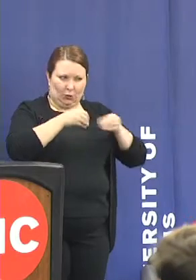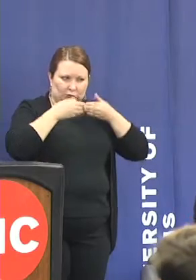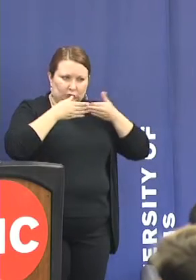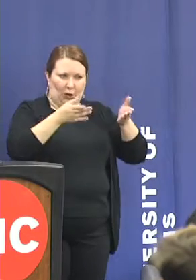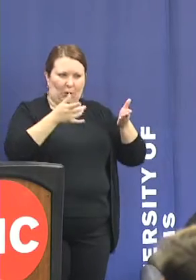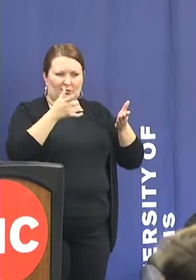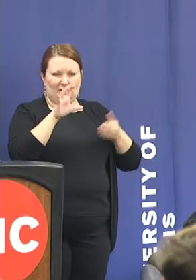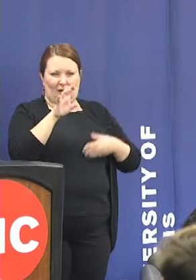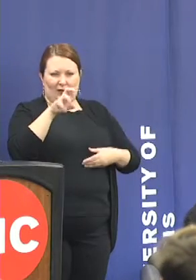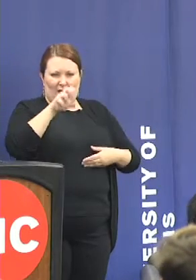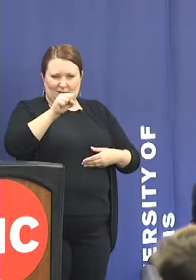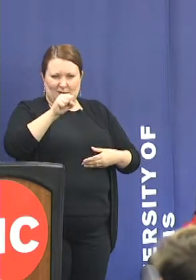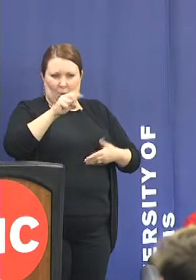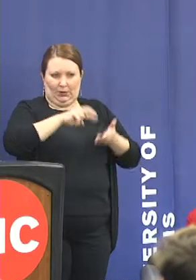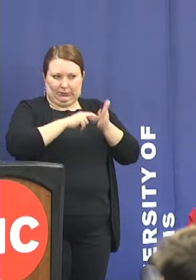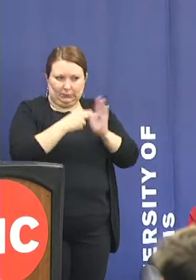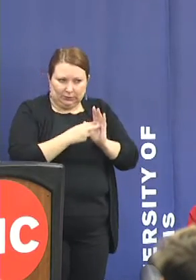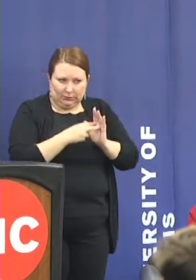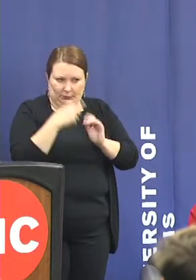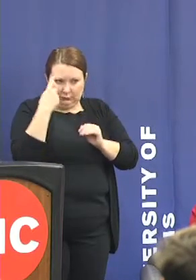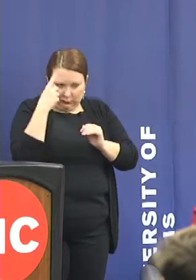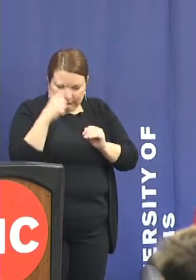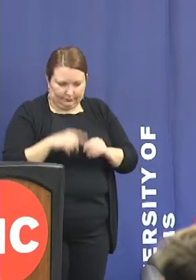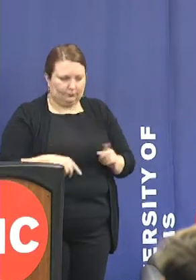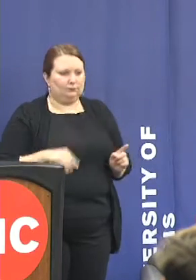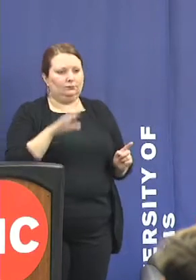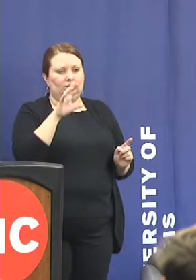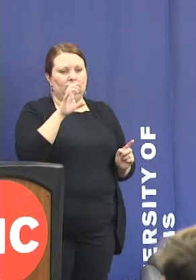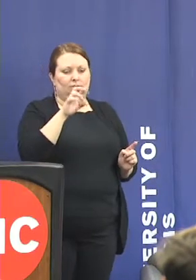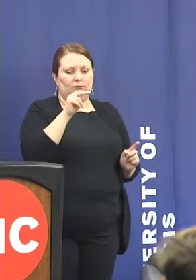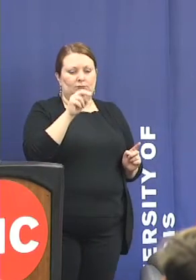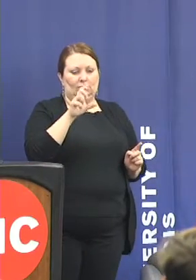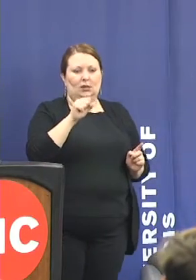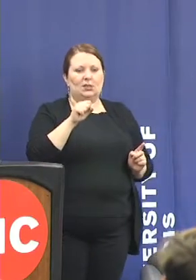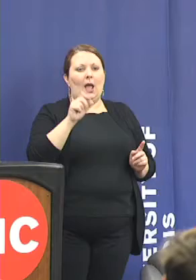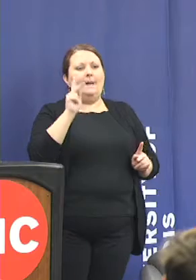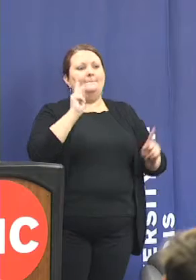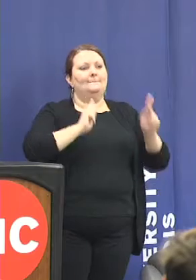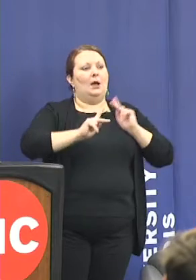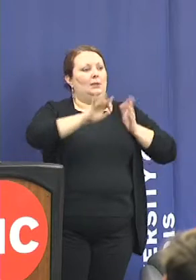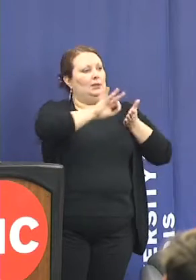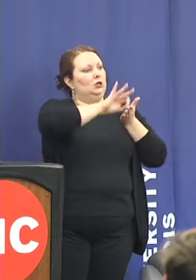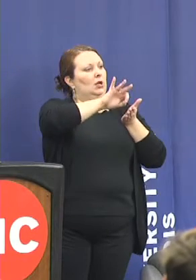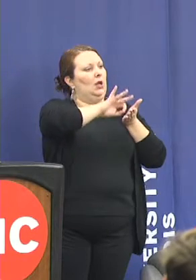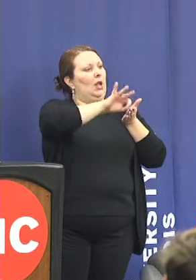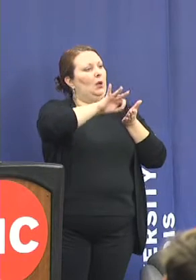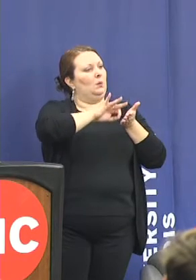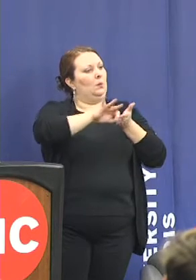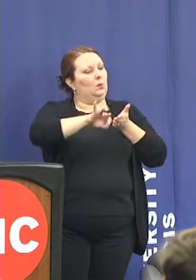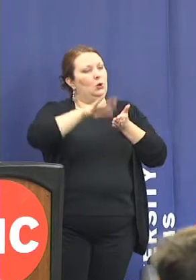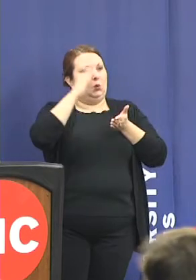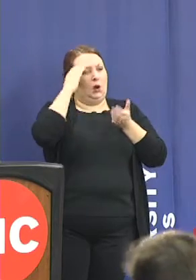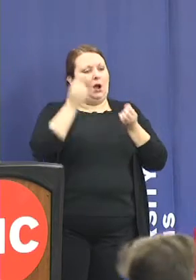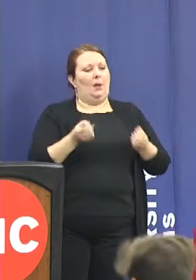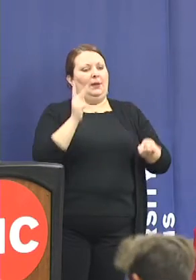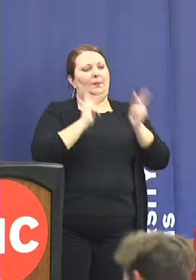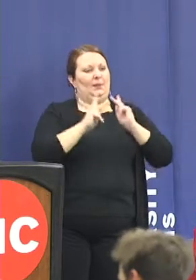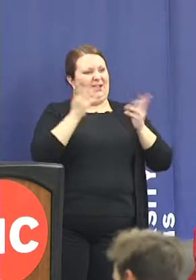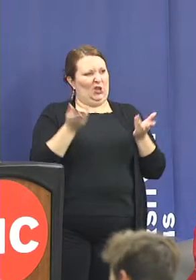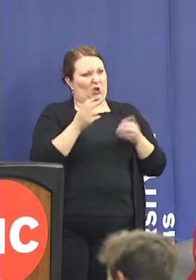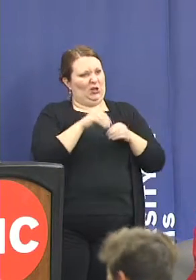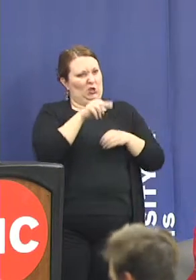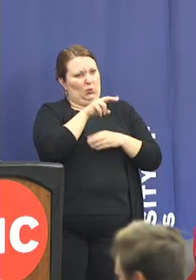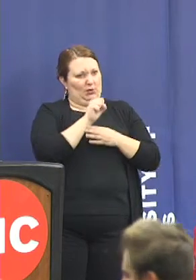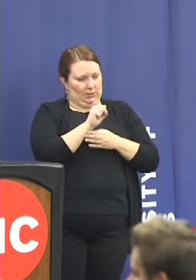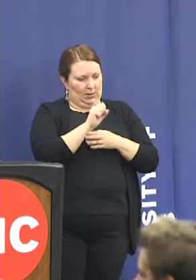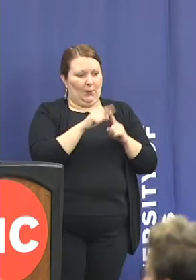more generally about what the census is, that might be helpful. So it's supposed to be a population count, obviously, right? So that we can know how many people are here.